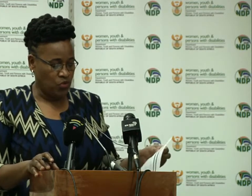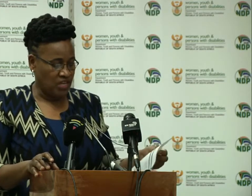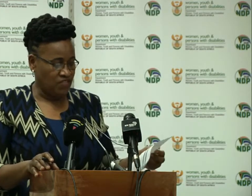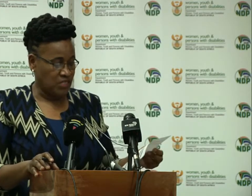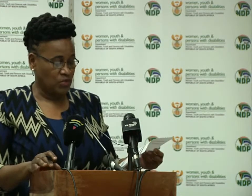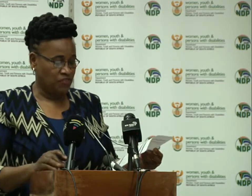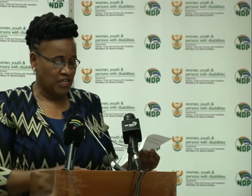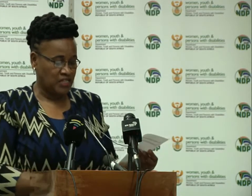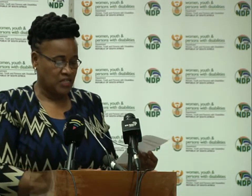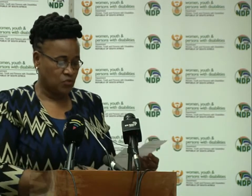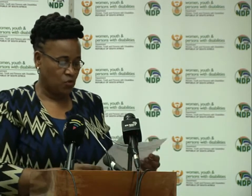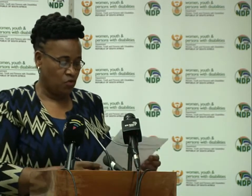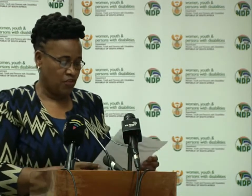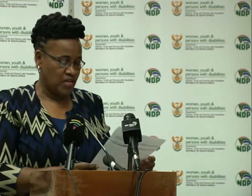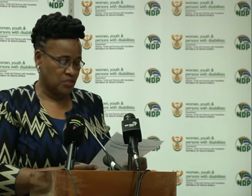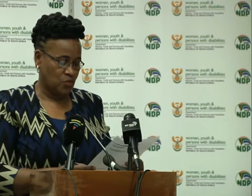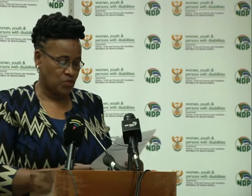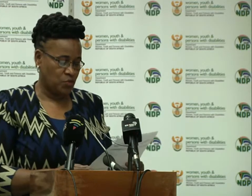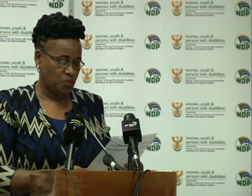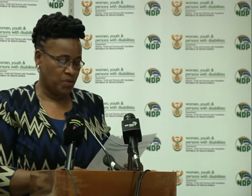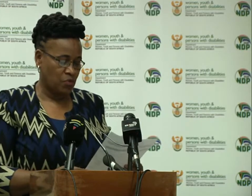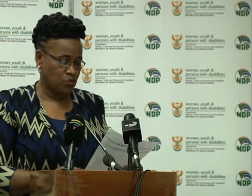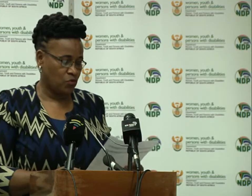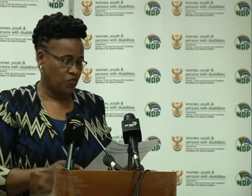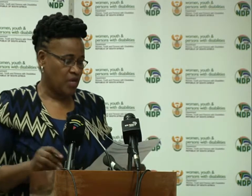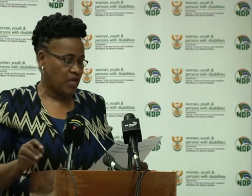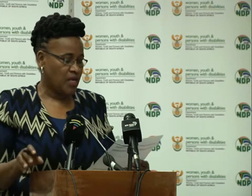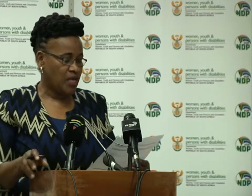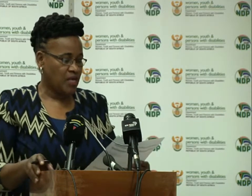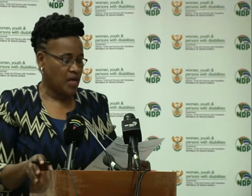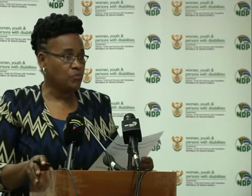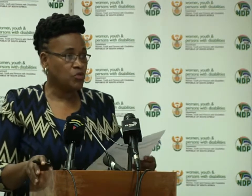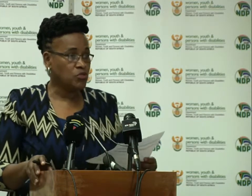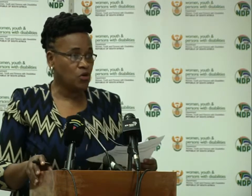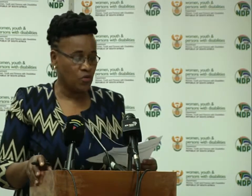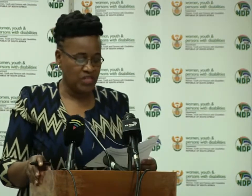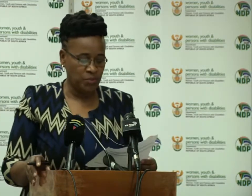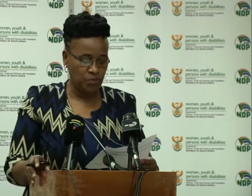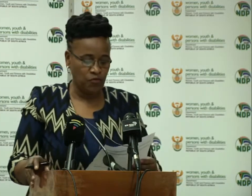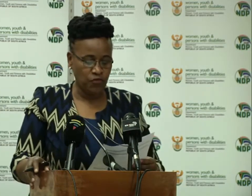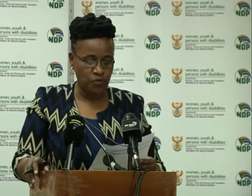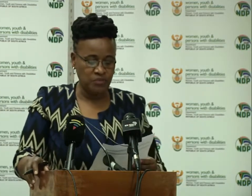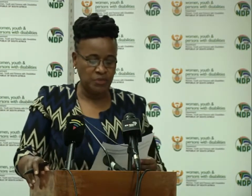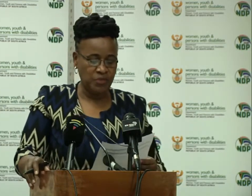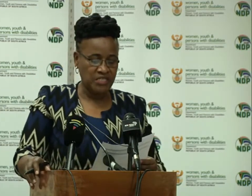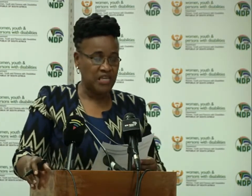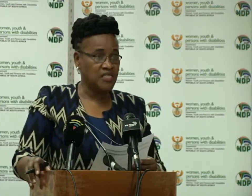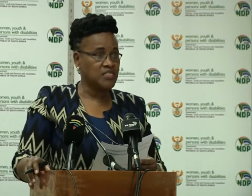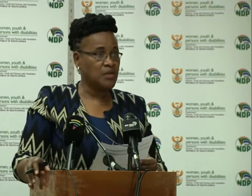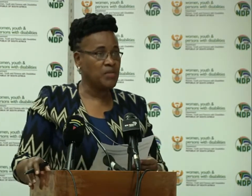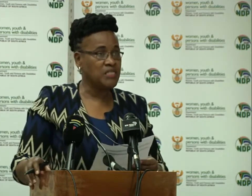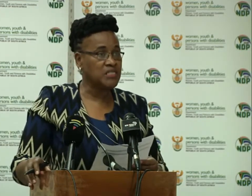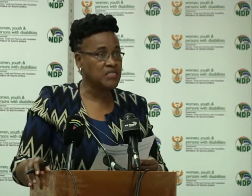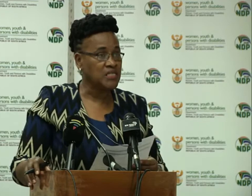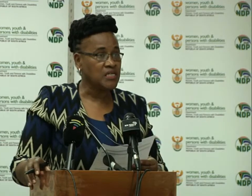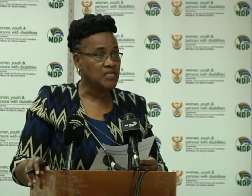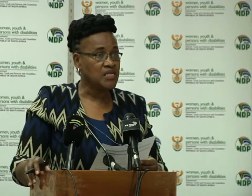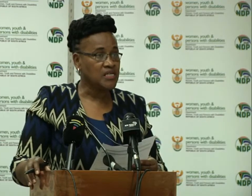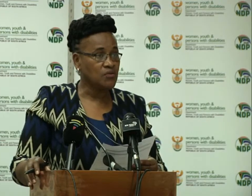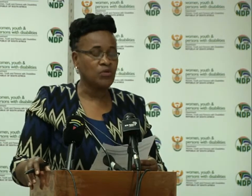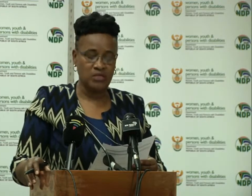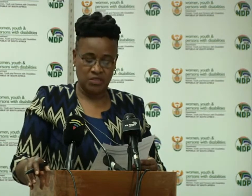think we could have a South Africa that all of us want to be proud of. I'm not sure whether people from DPSA